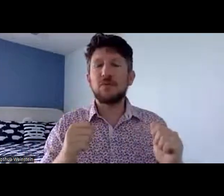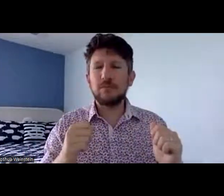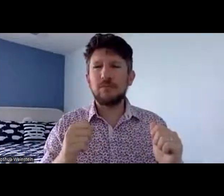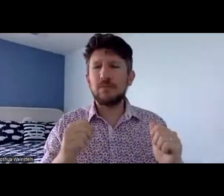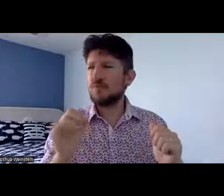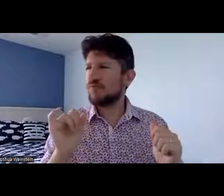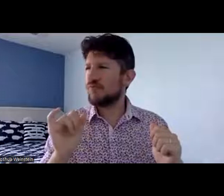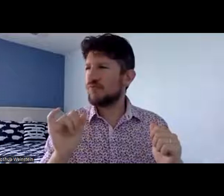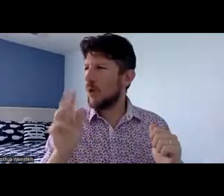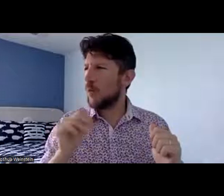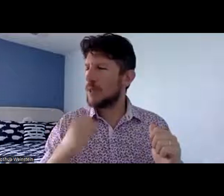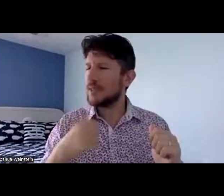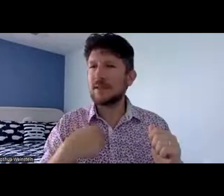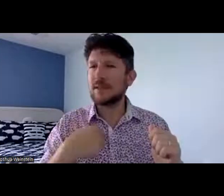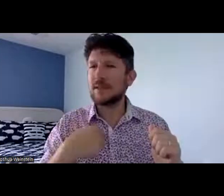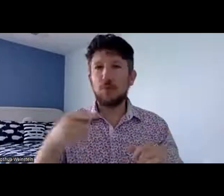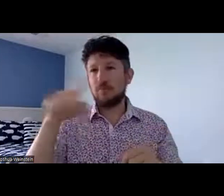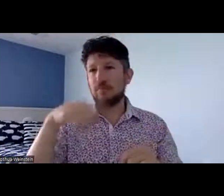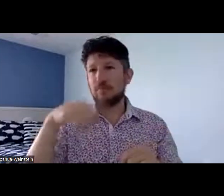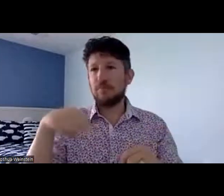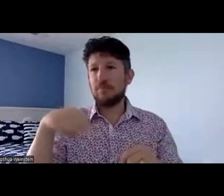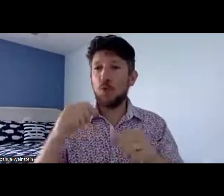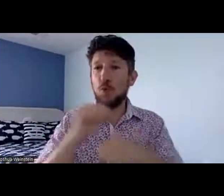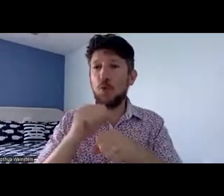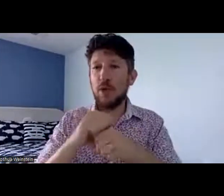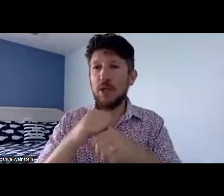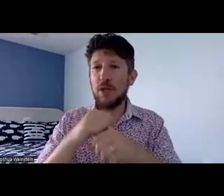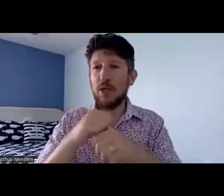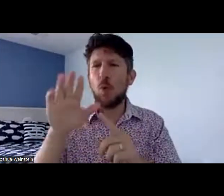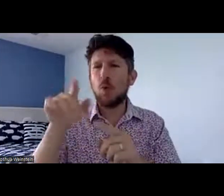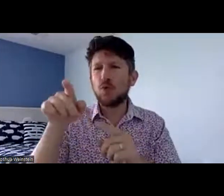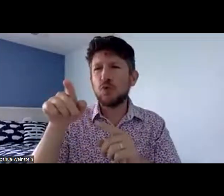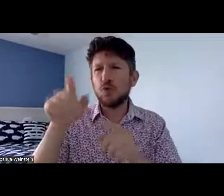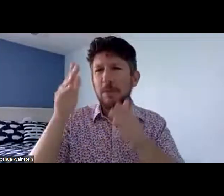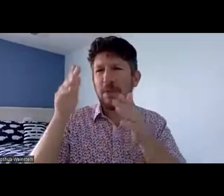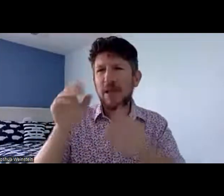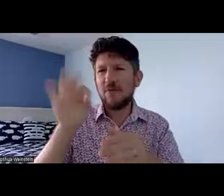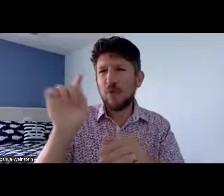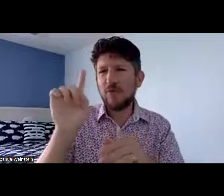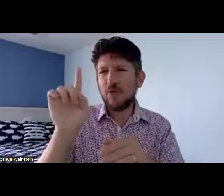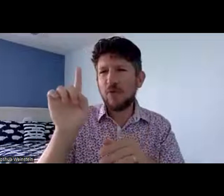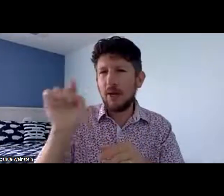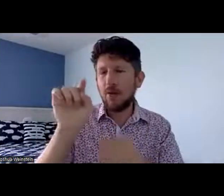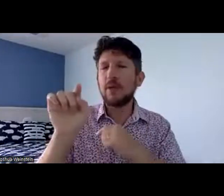So I'm hoping we'll have some time for some in-depth conversation about the topic tonight.